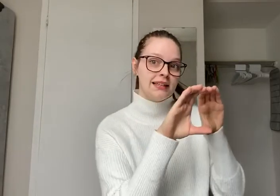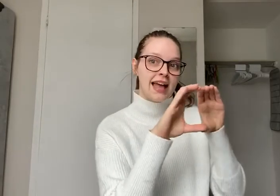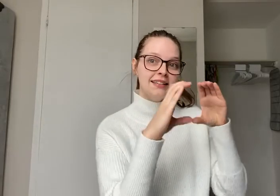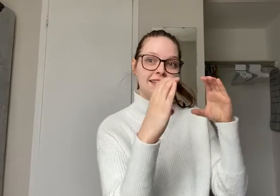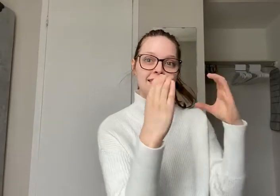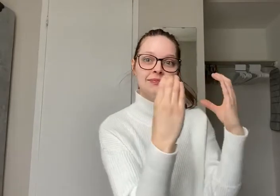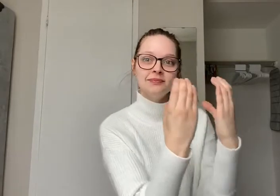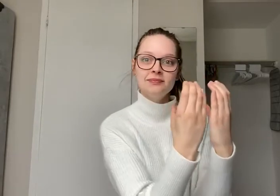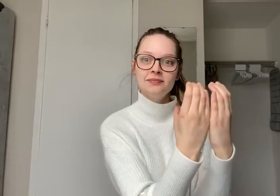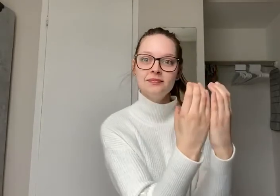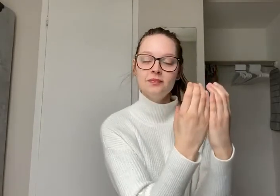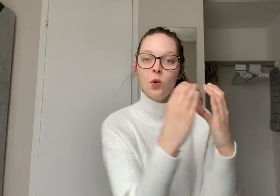class or